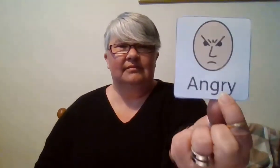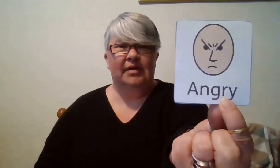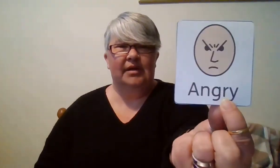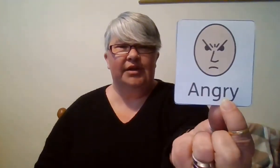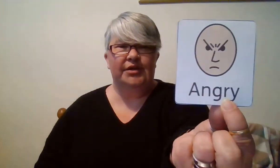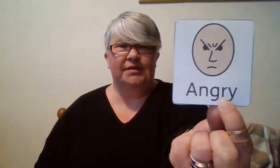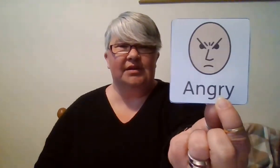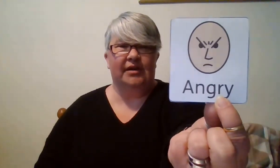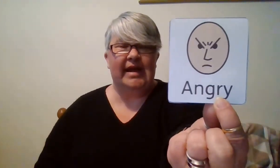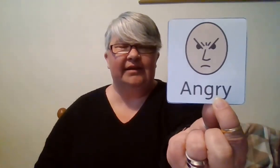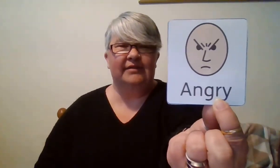Can you sign angry?